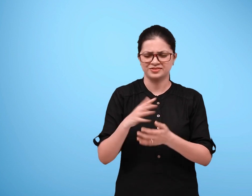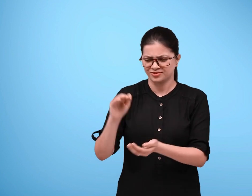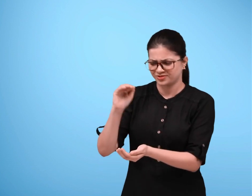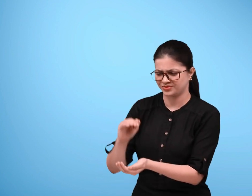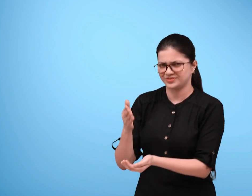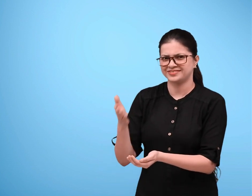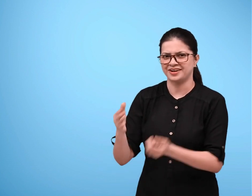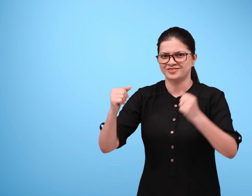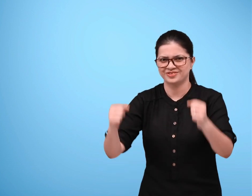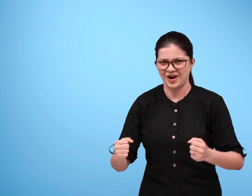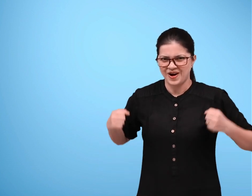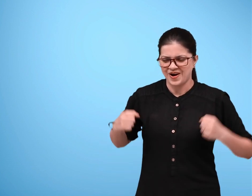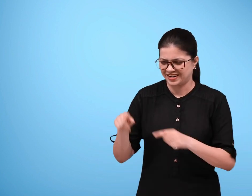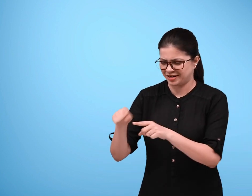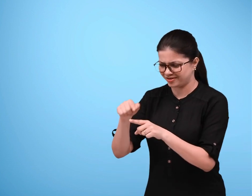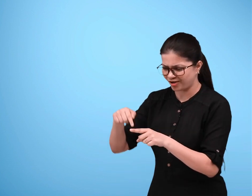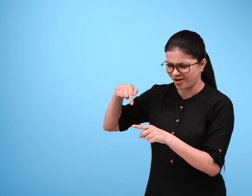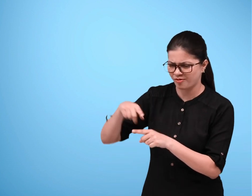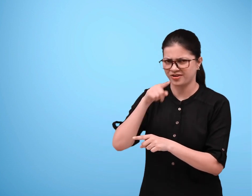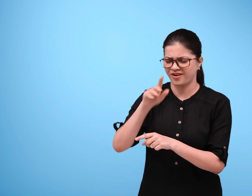Motion of a child on a swing is